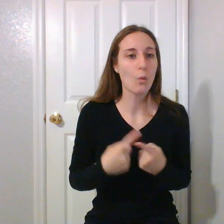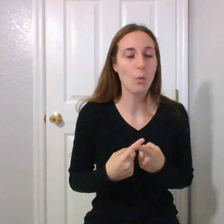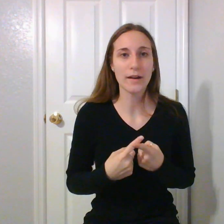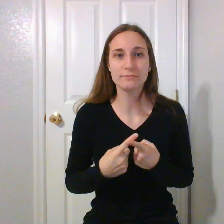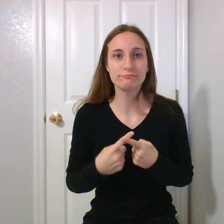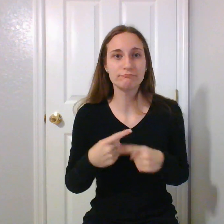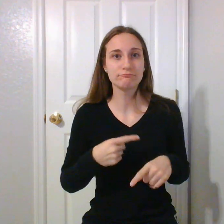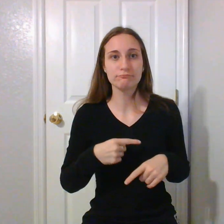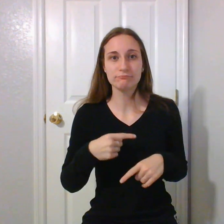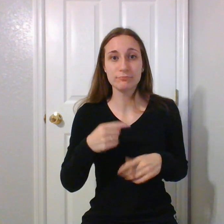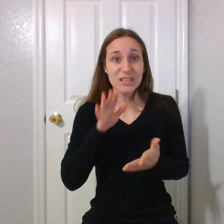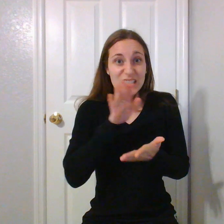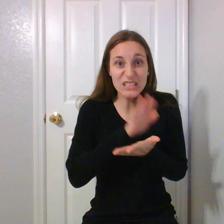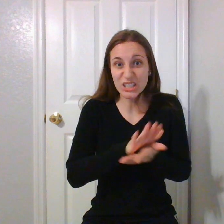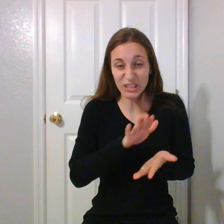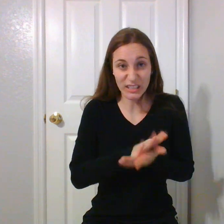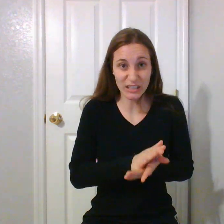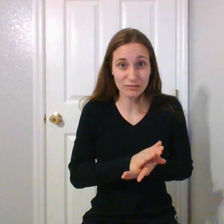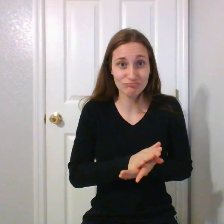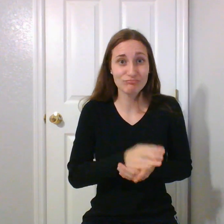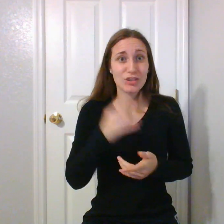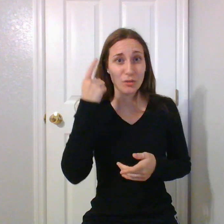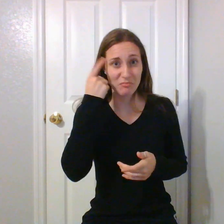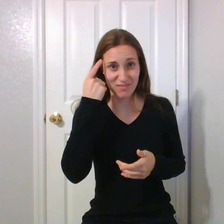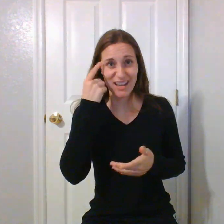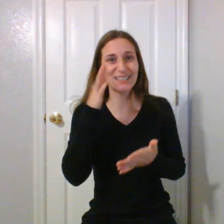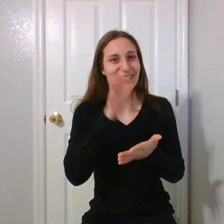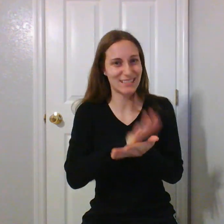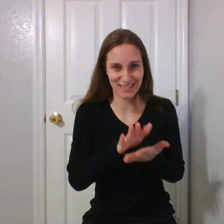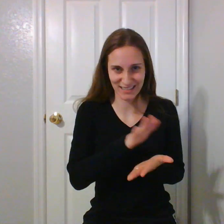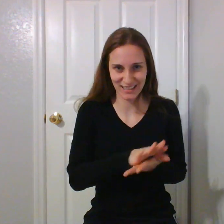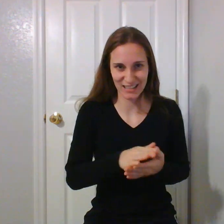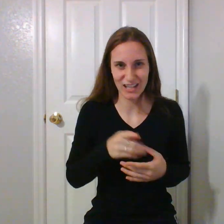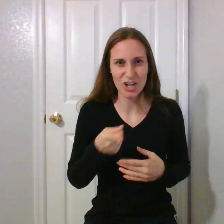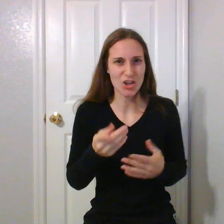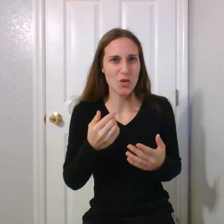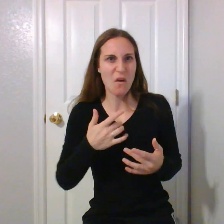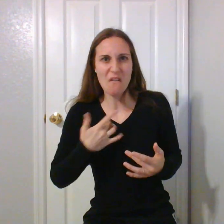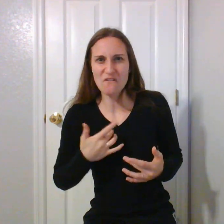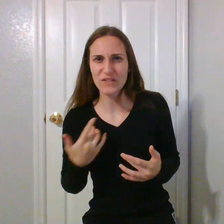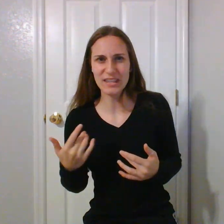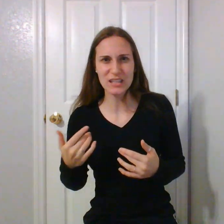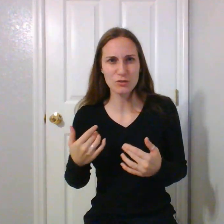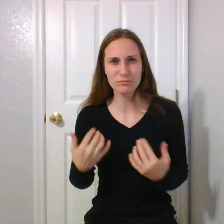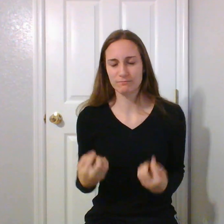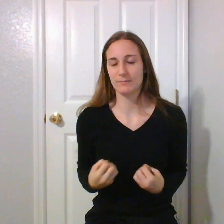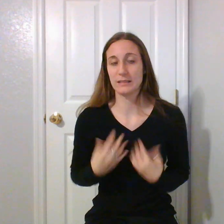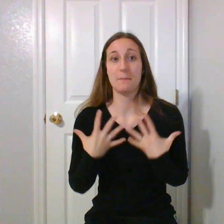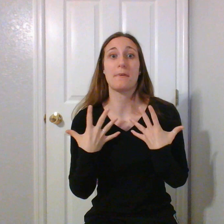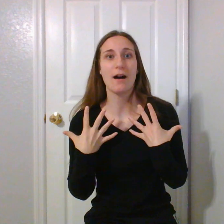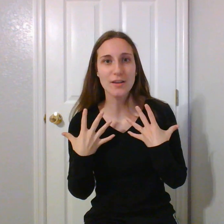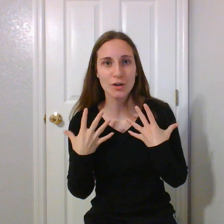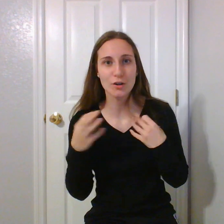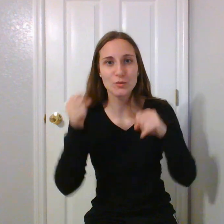declutters me as well and you feel more inspired to wake up because everything is in its place you don't feel like that kind of